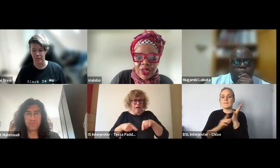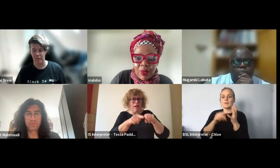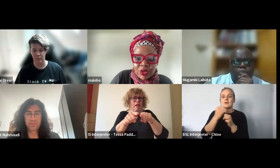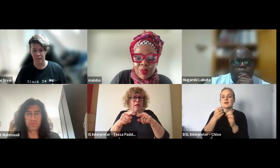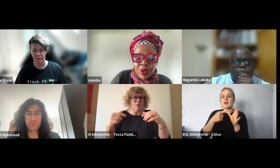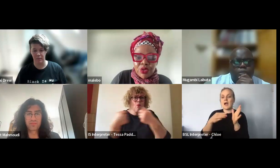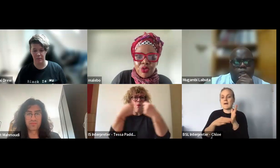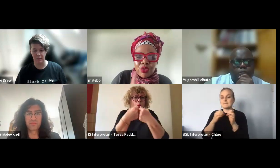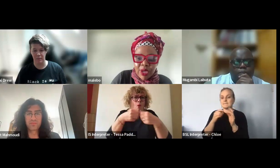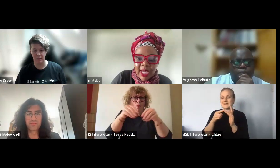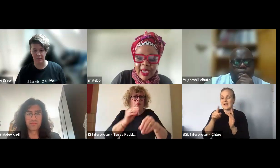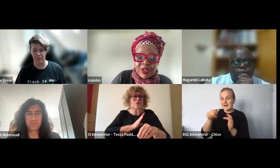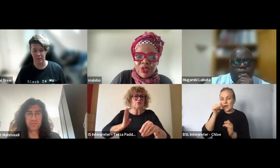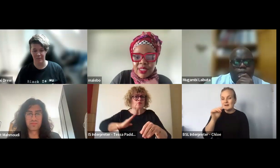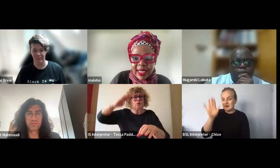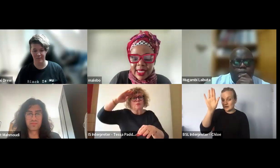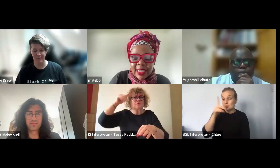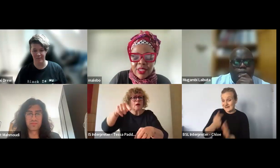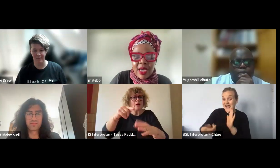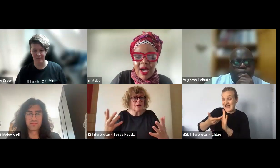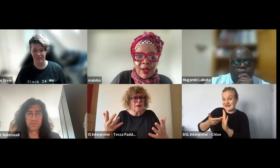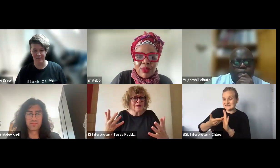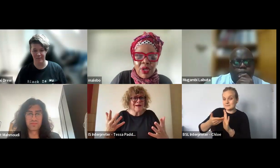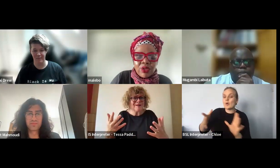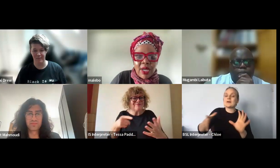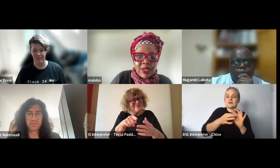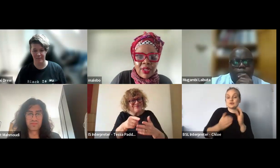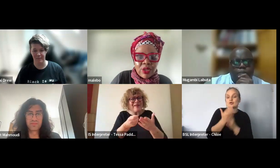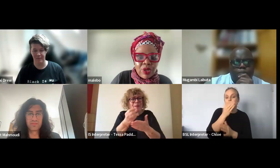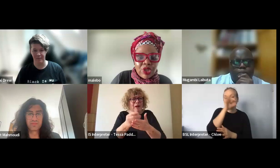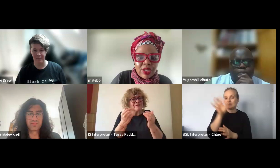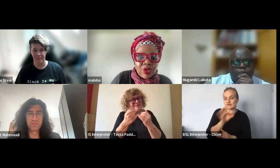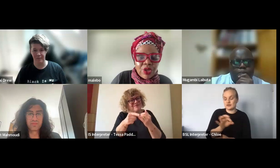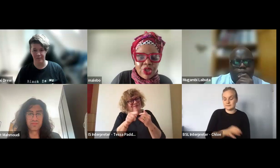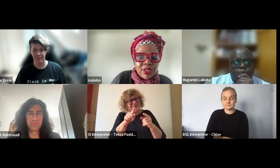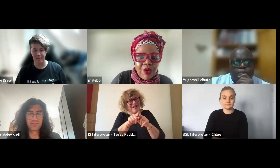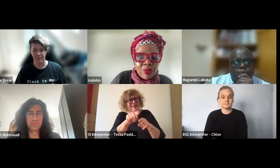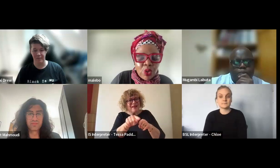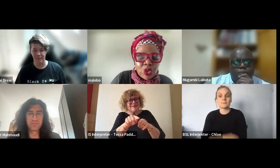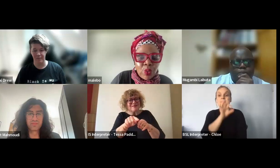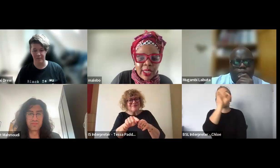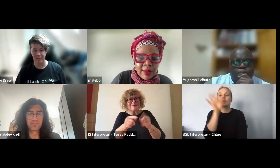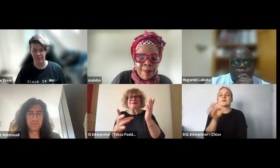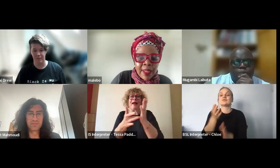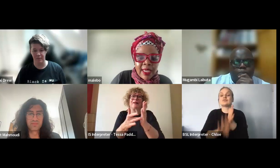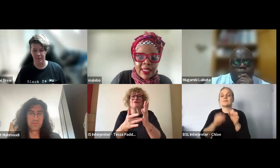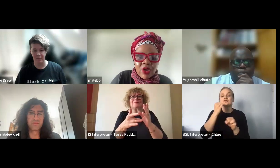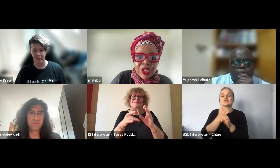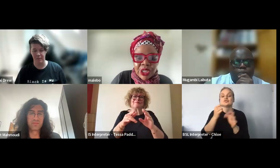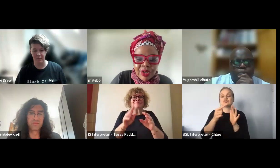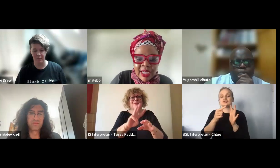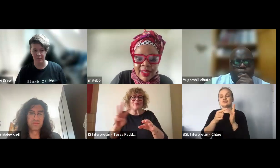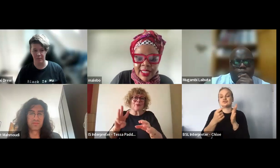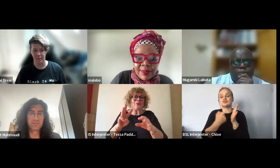a question that I want to pose to you, so you can add to this and link it to answering this question. So the question is from George William. It